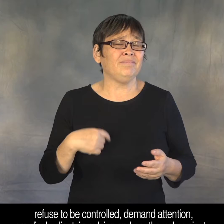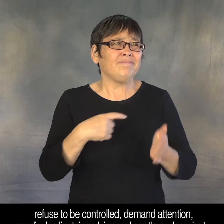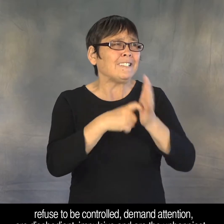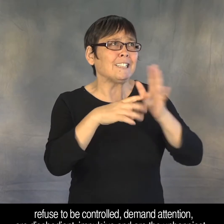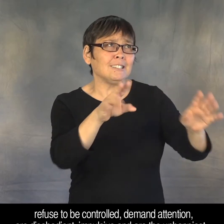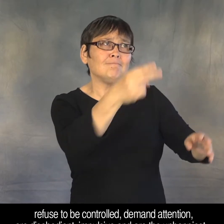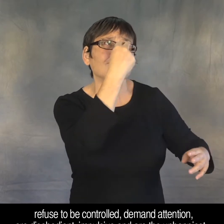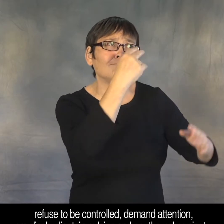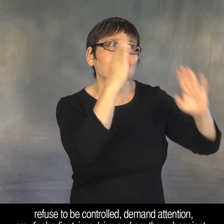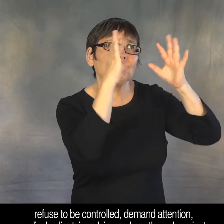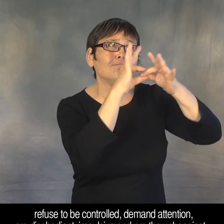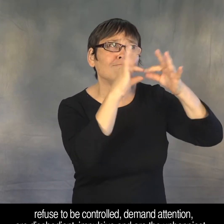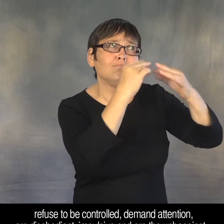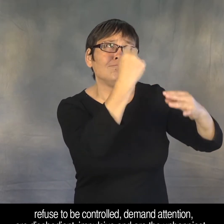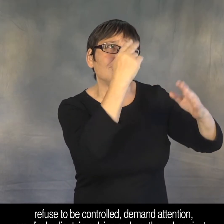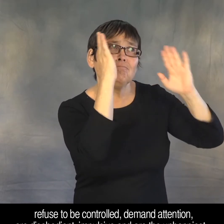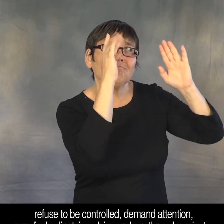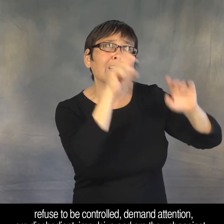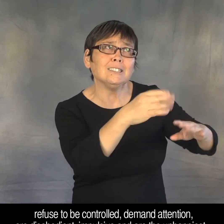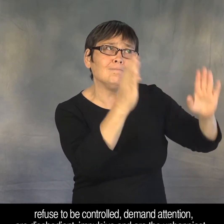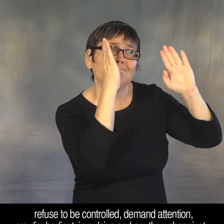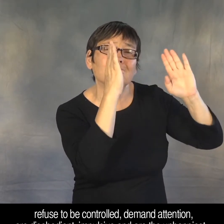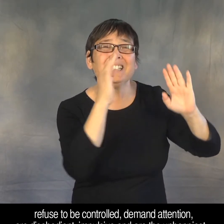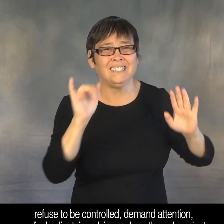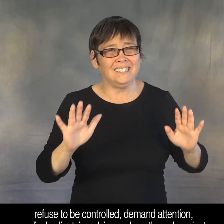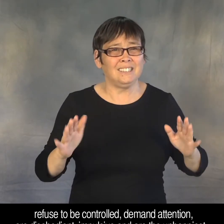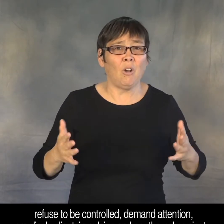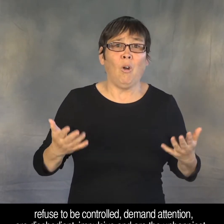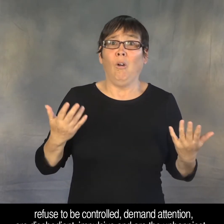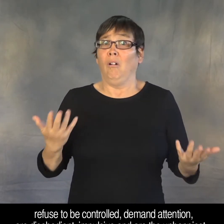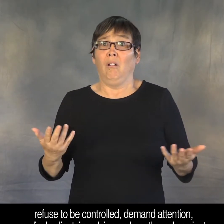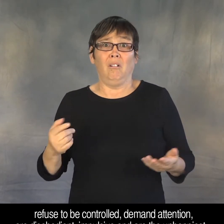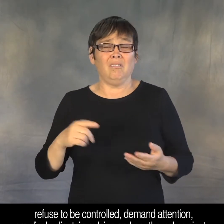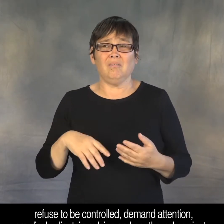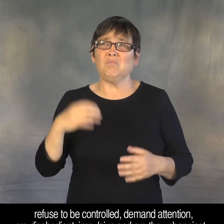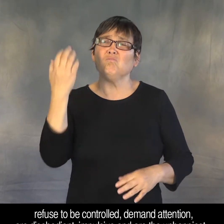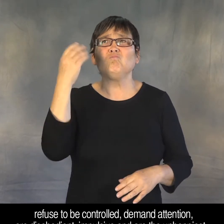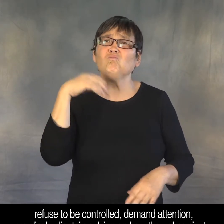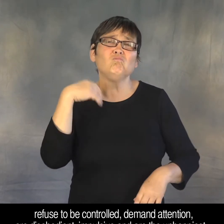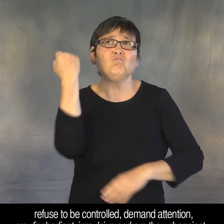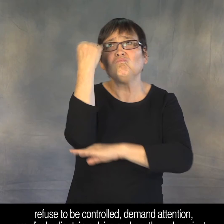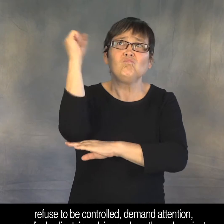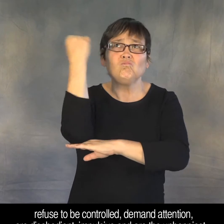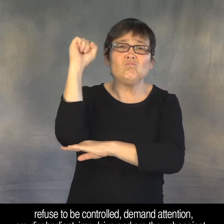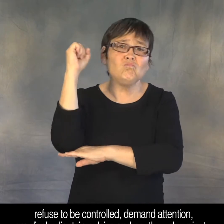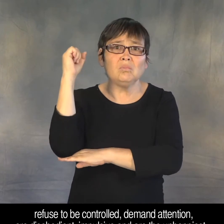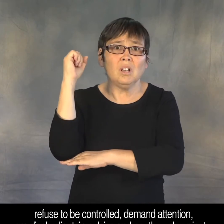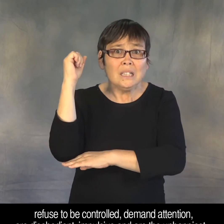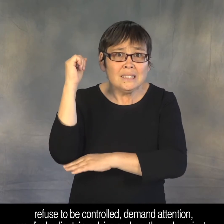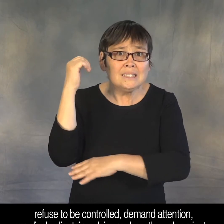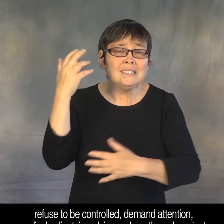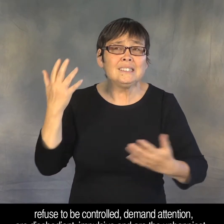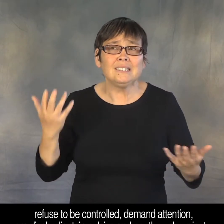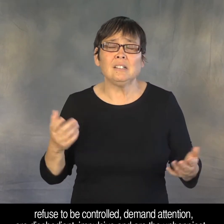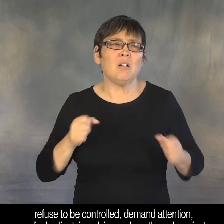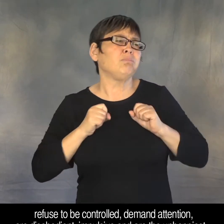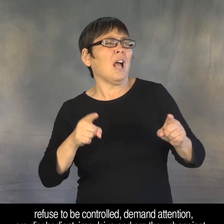Refuse to be controlled, demand attention, are disobedient, impulsive, and are